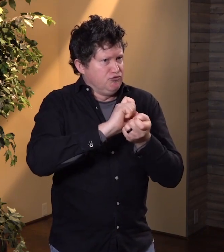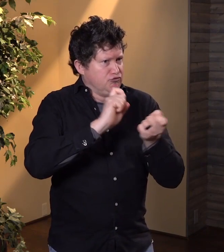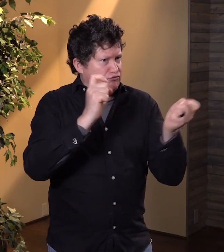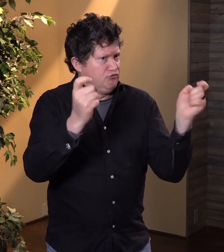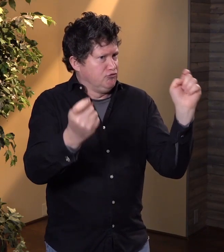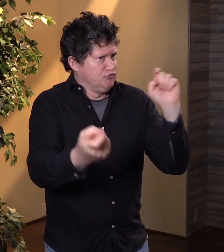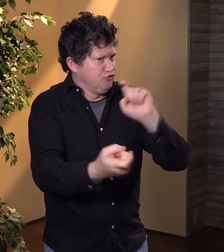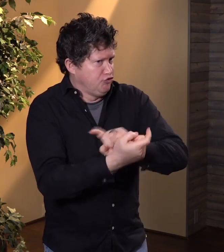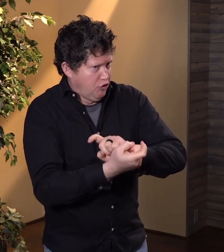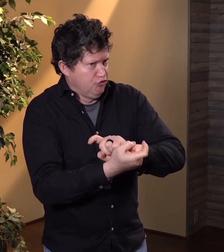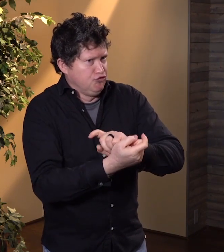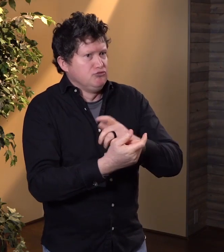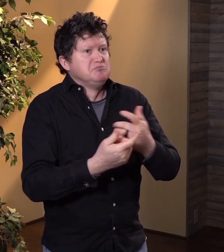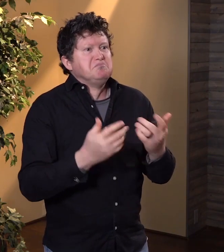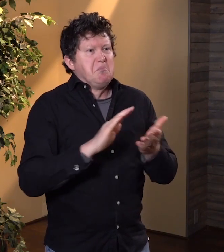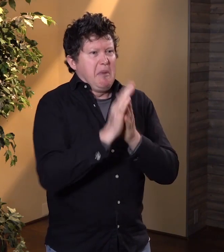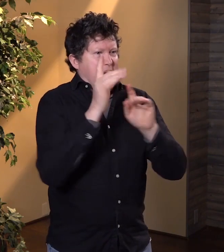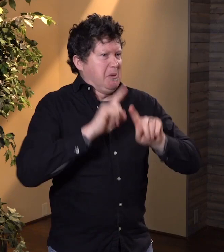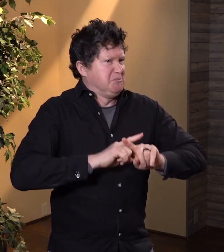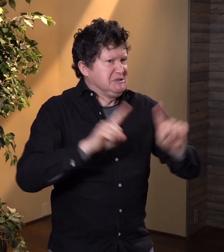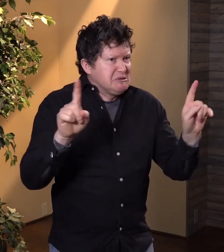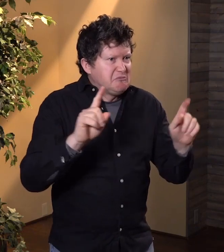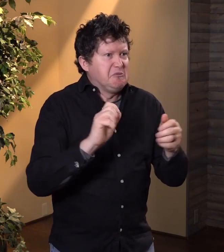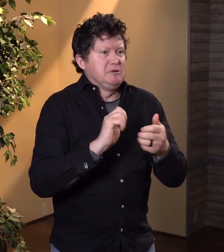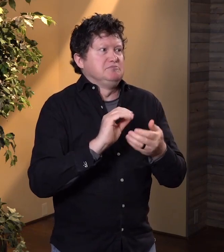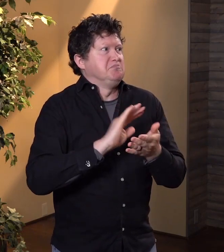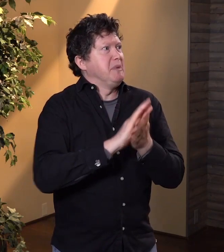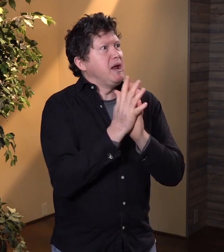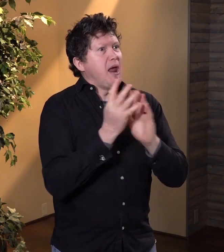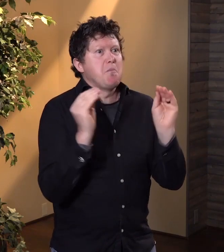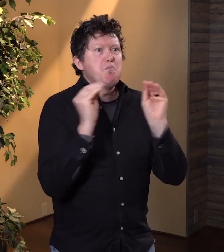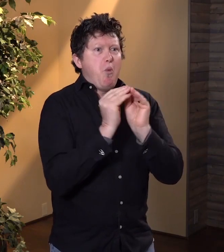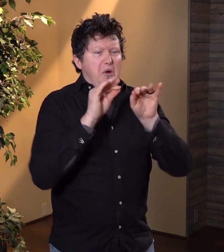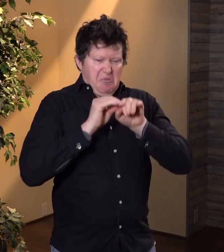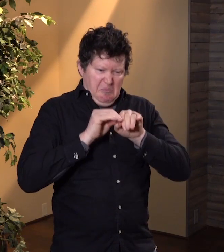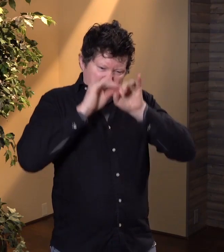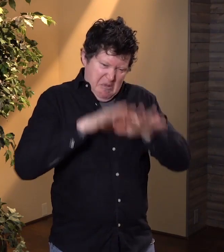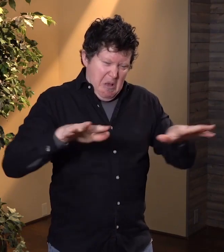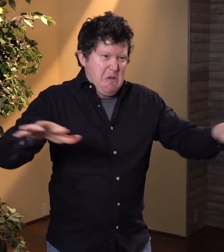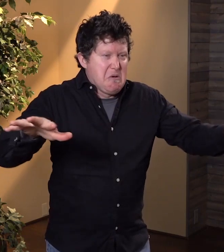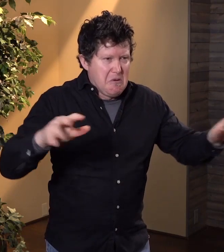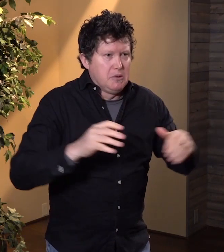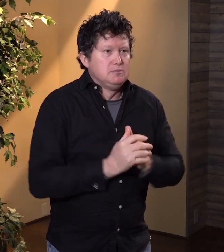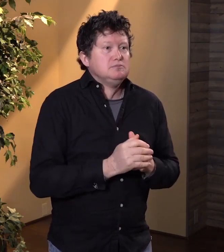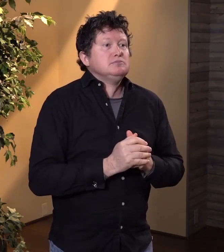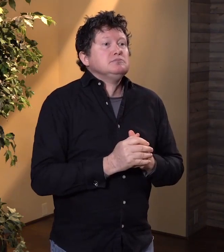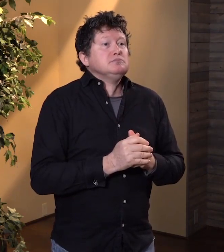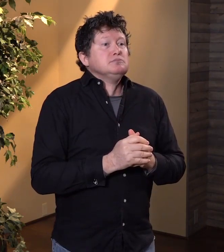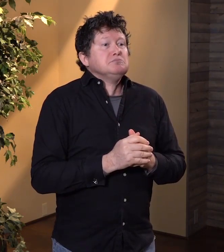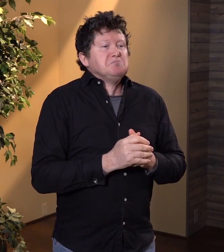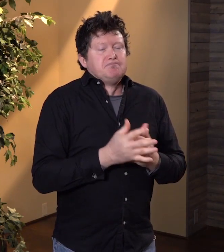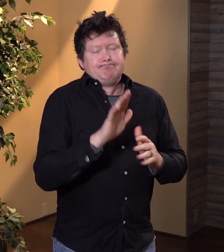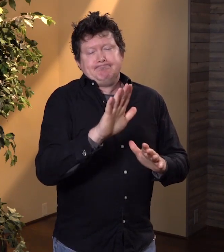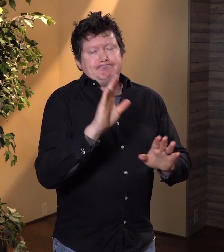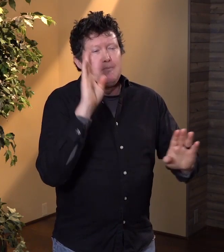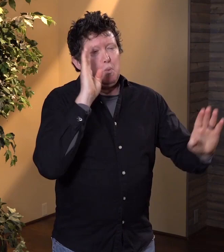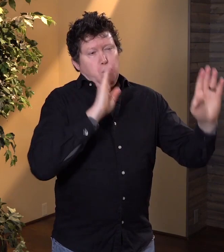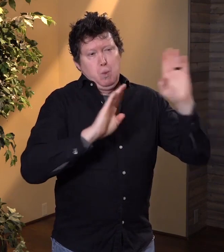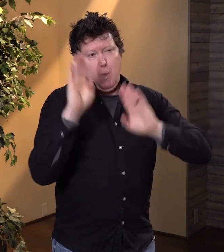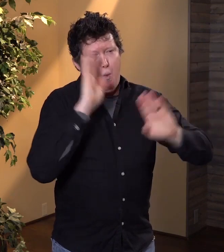Africa. There are some variants to the coronavirus that have shown up, but data